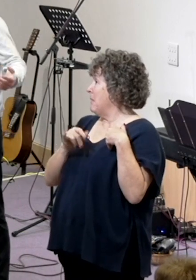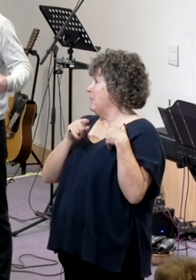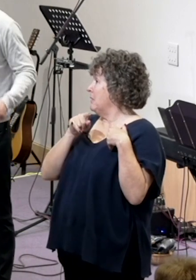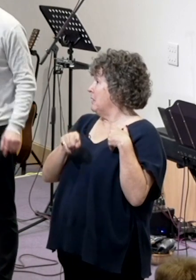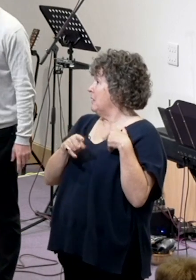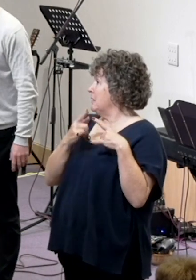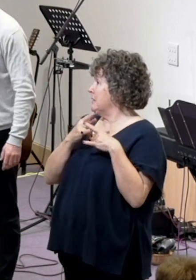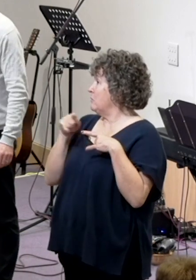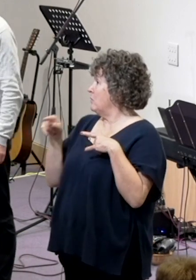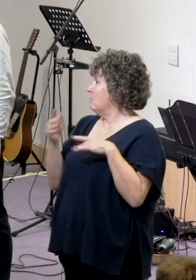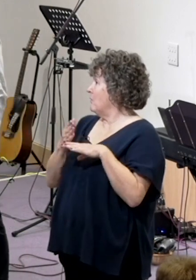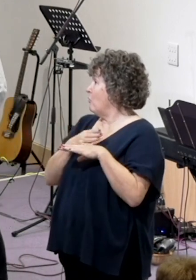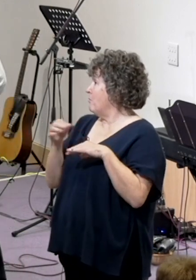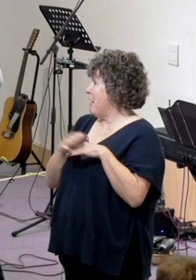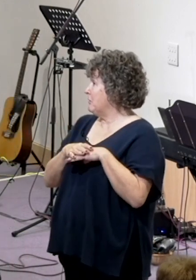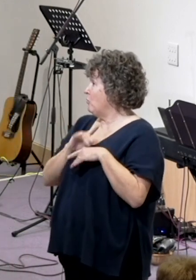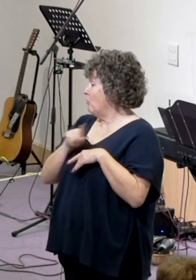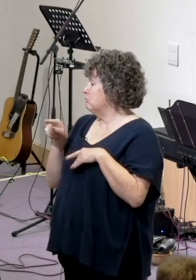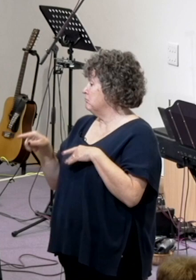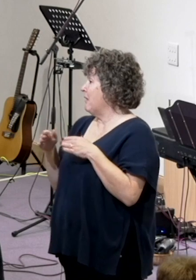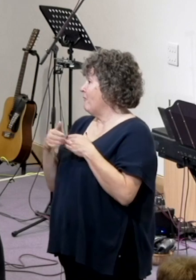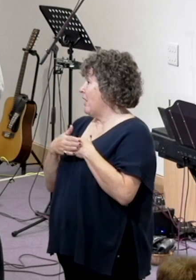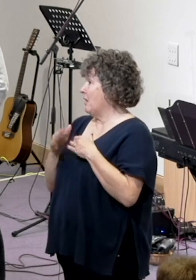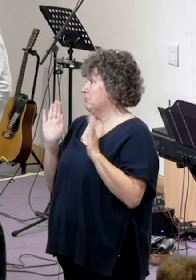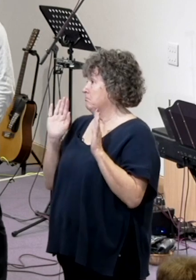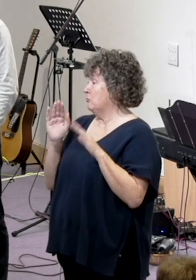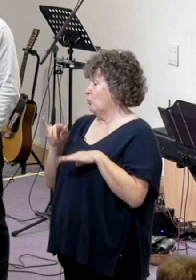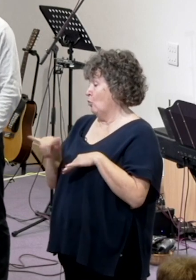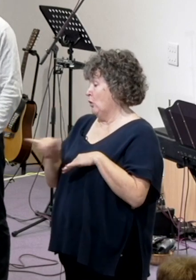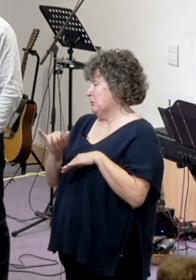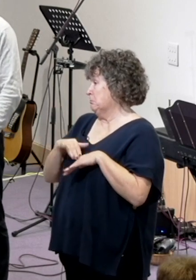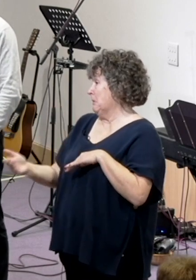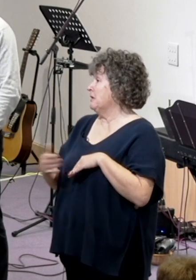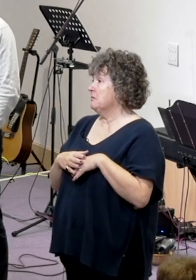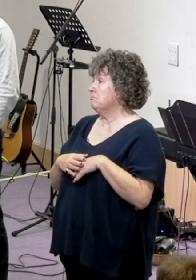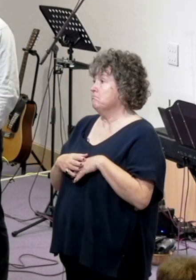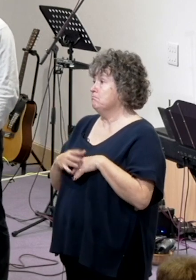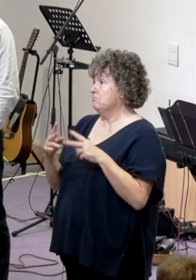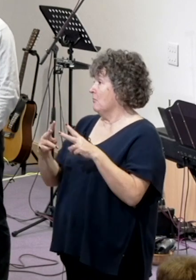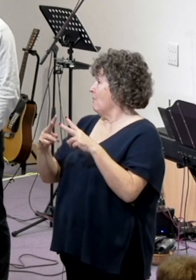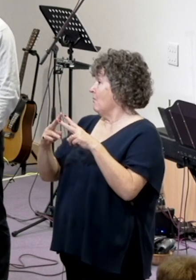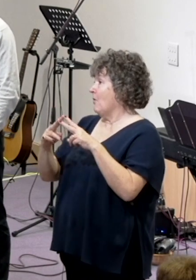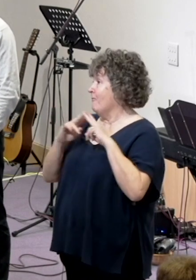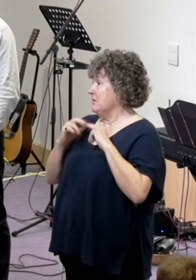Unlikely to have wanted to invite them into their home for a meal.